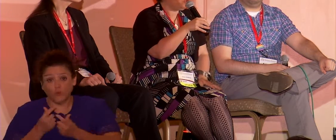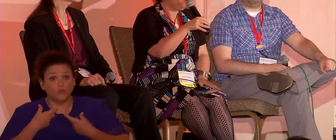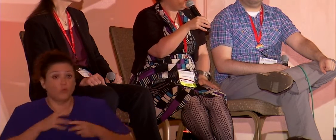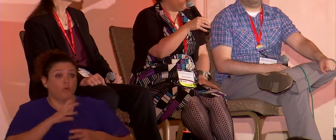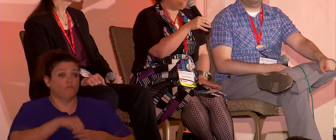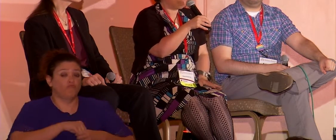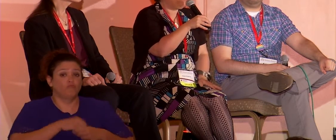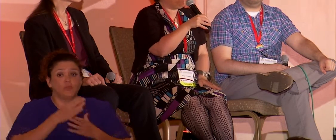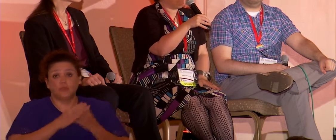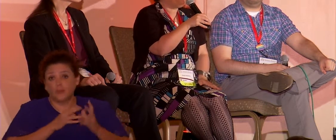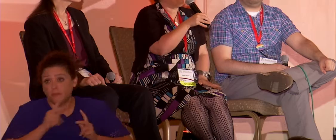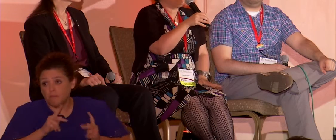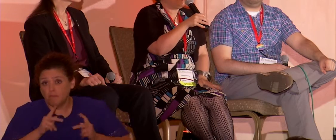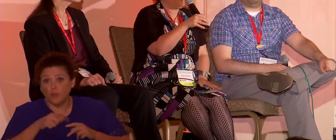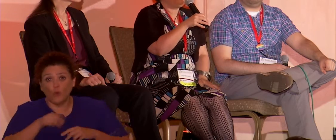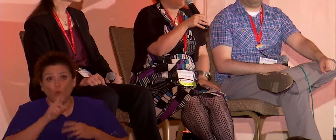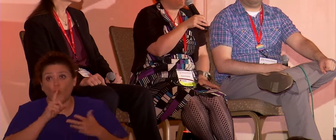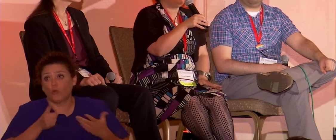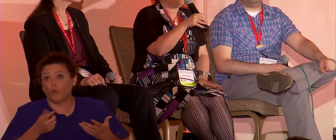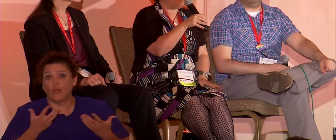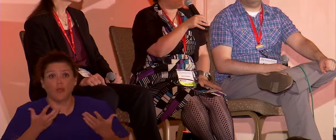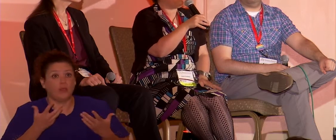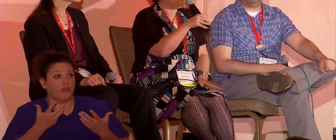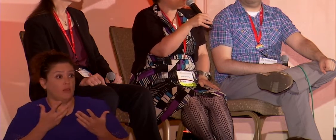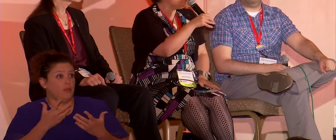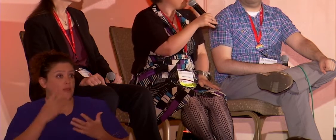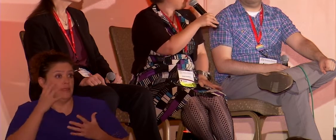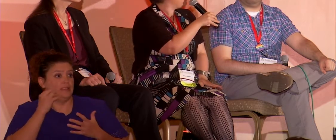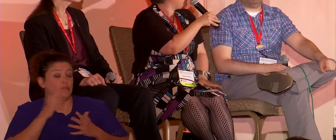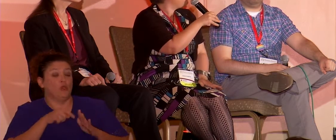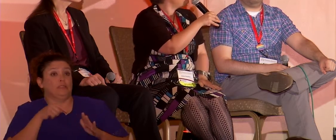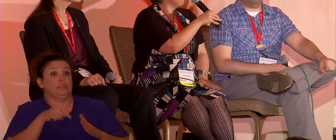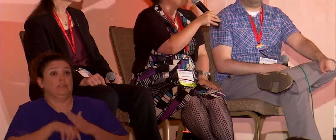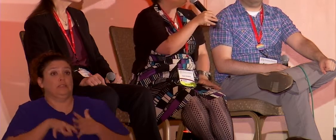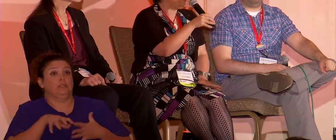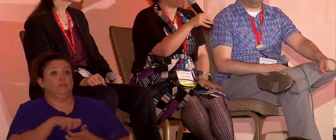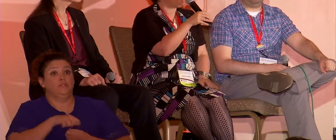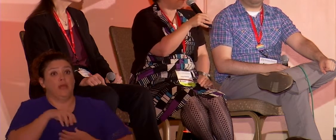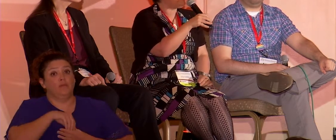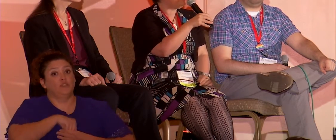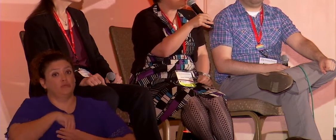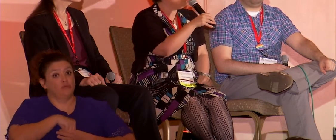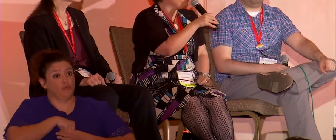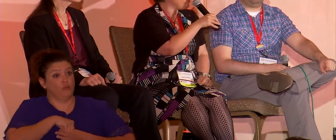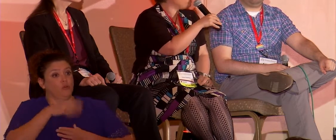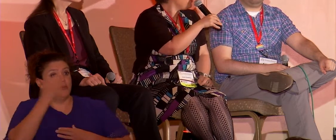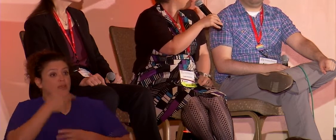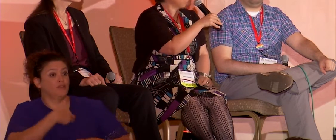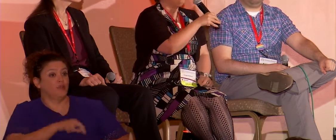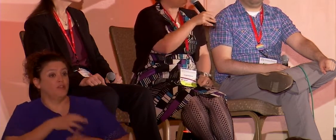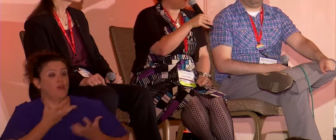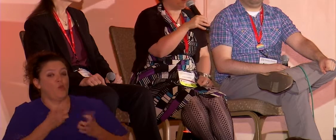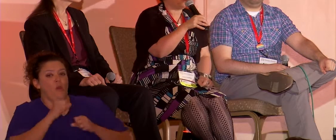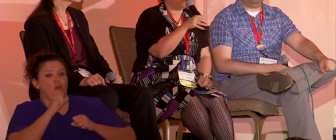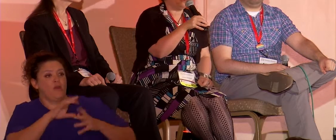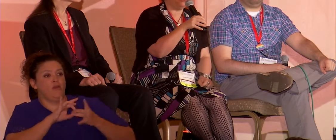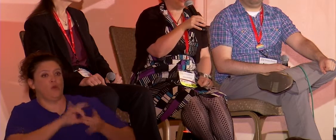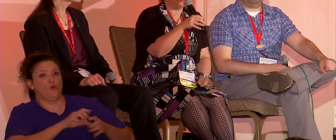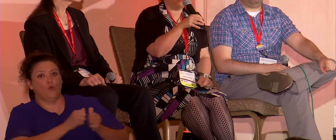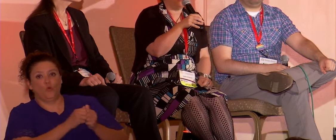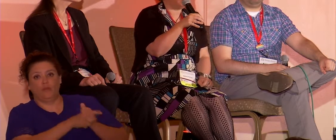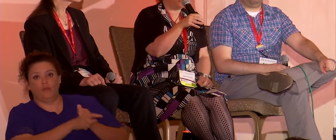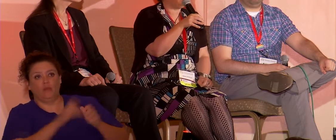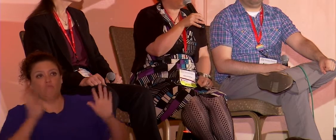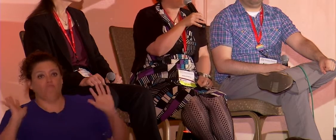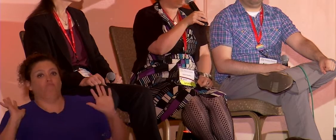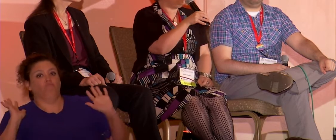individuals who have been really deeply damaged by religion, and they do not want a damn thing to do with it. They don't want to work in coalition.